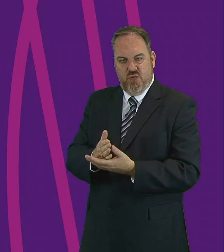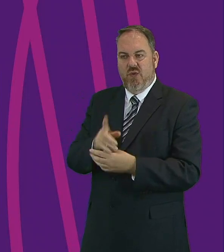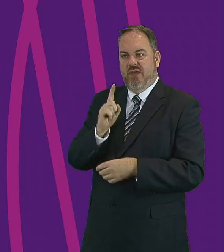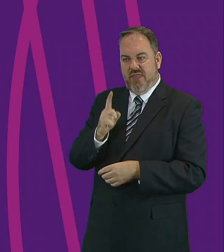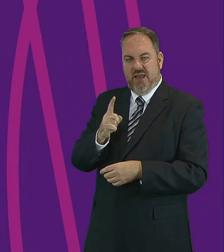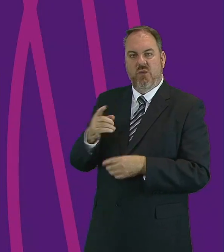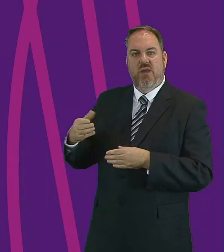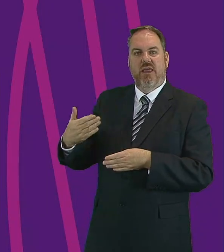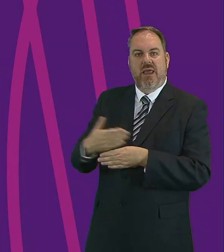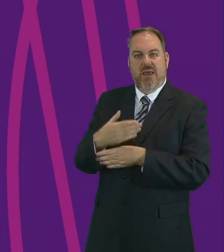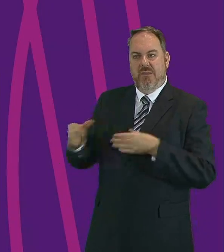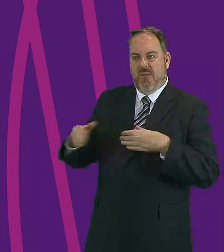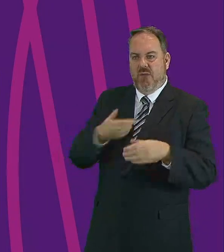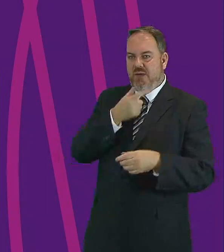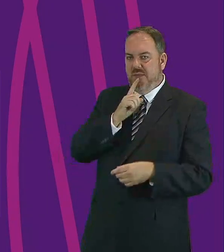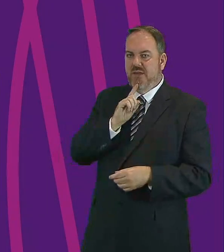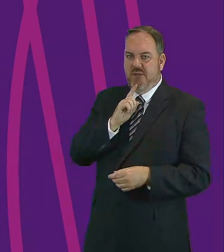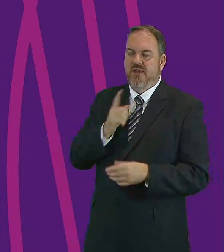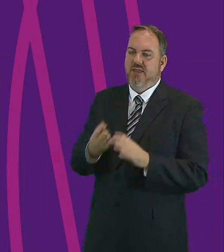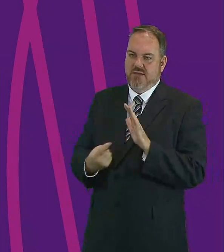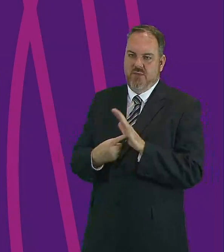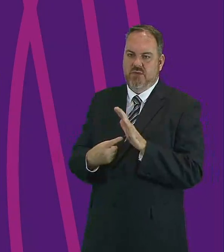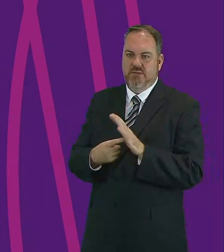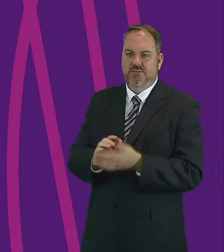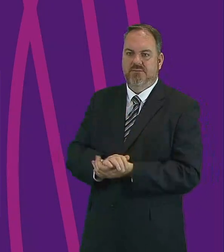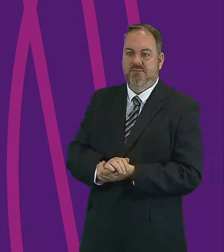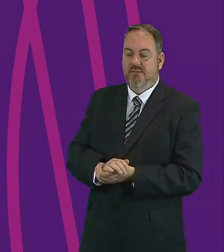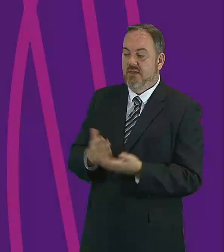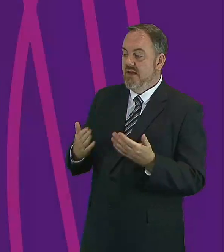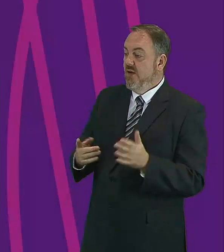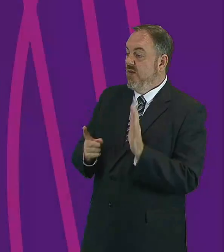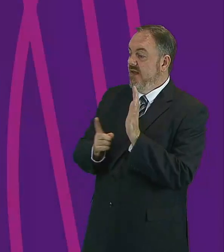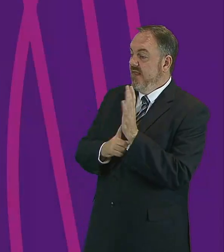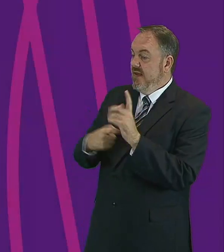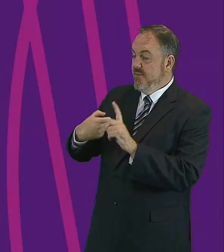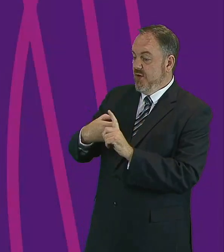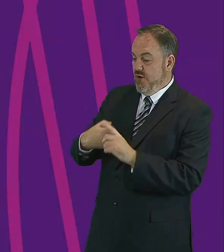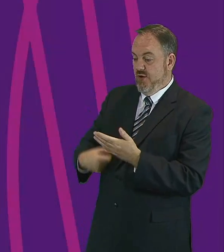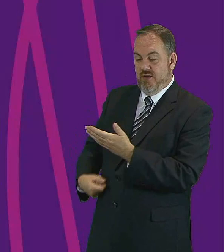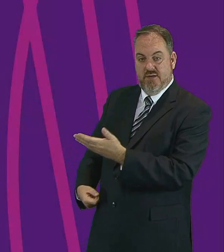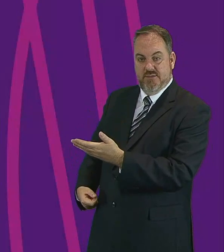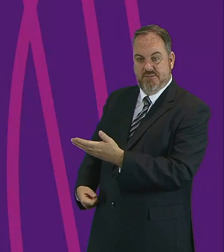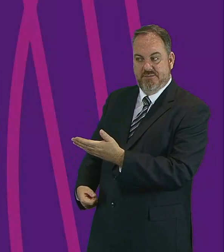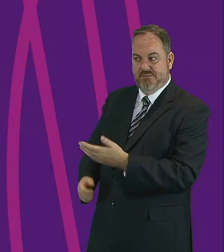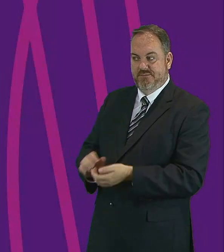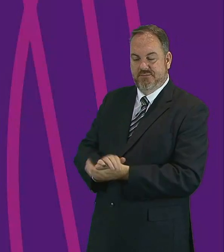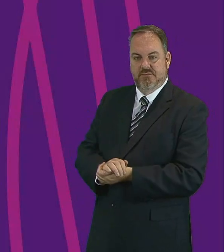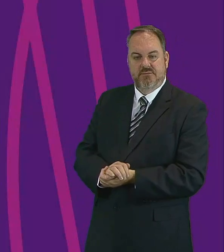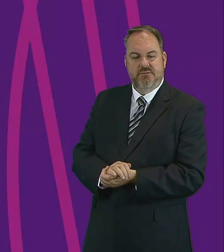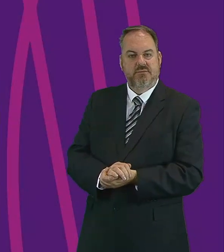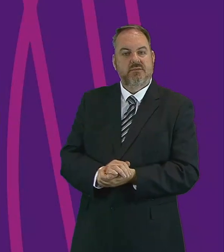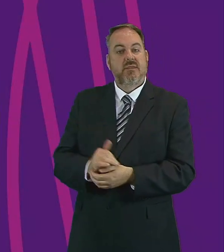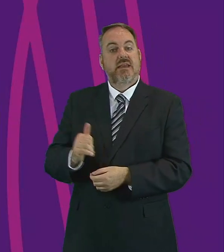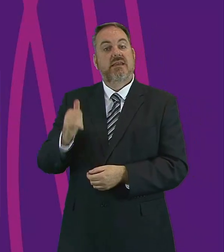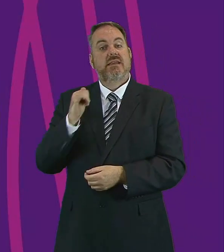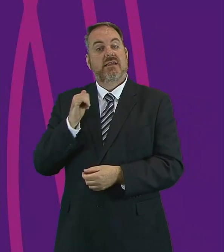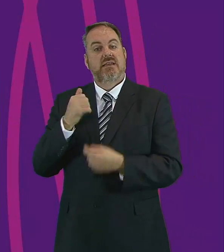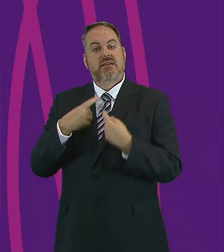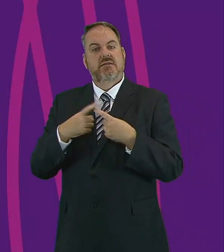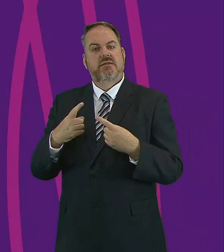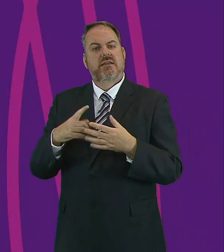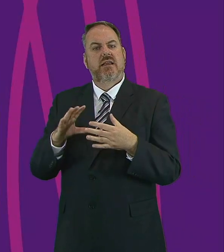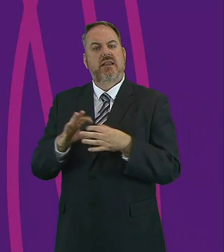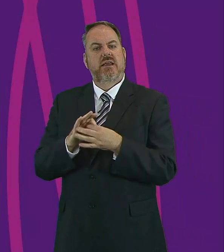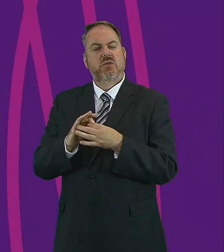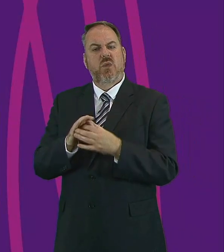local communities very much at heart. Liam Kerr, to be followed by Neil Findlay. Thank you, Presiding Officer. Yesterday's programme for government mentioned the hate crime bill,